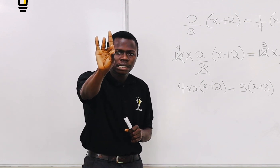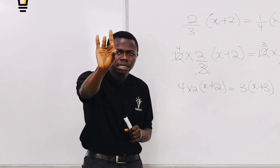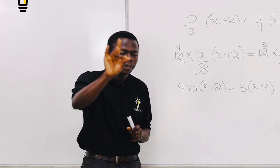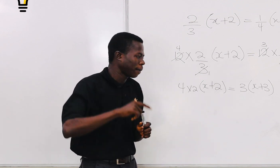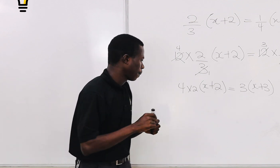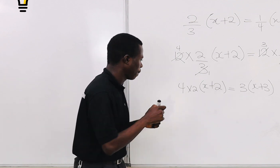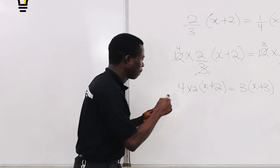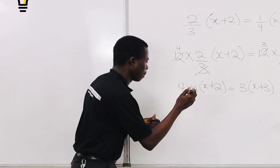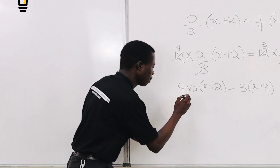8.